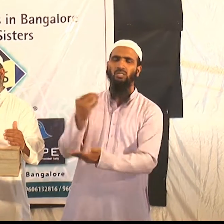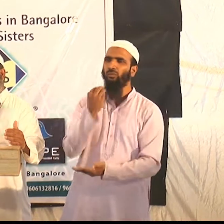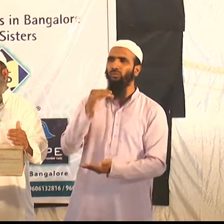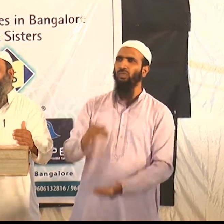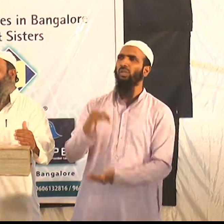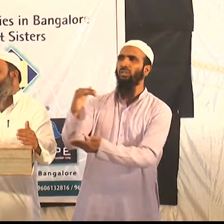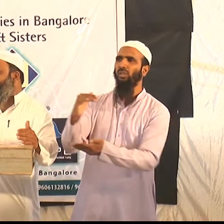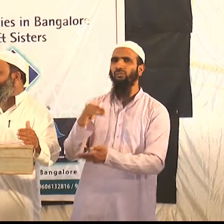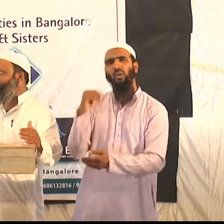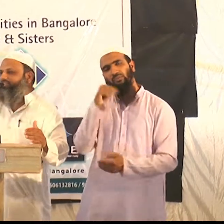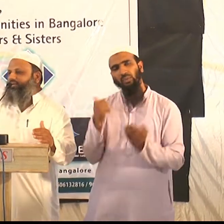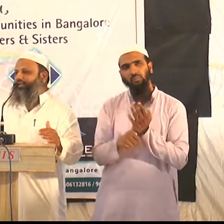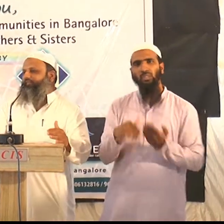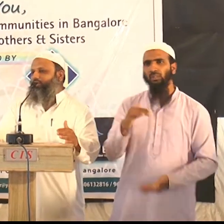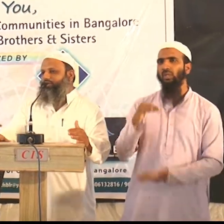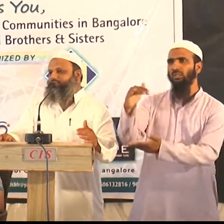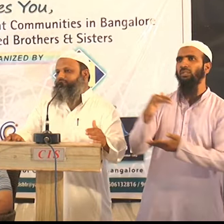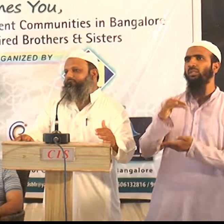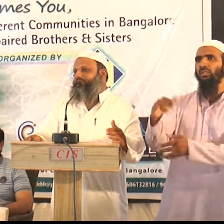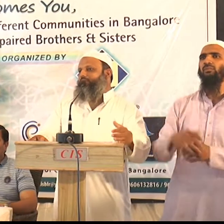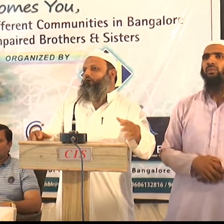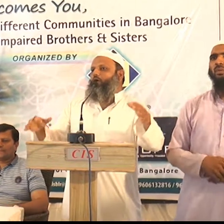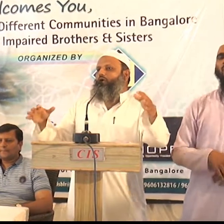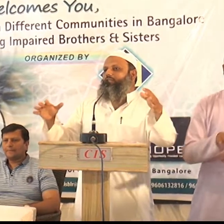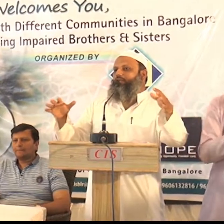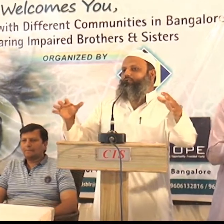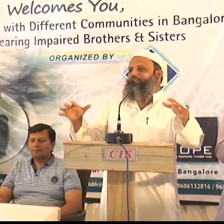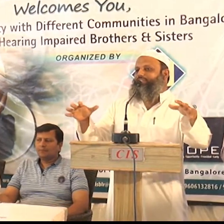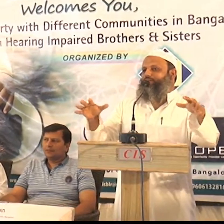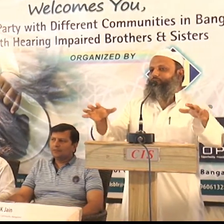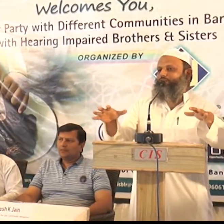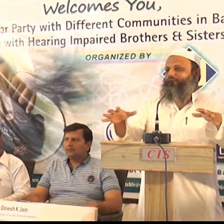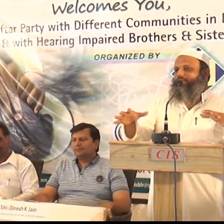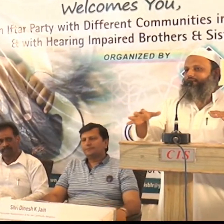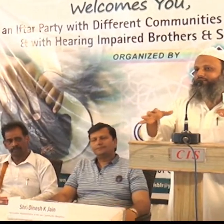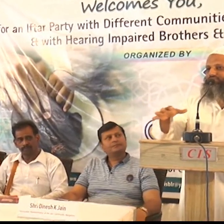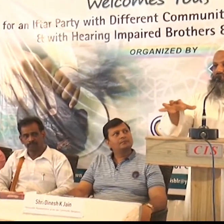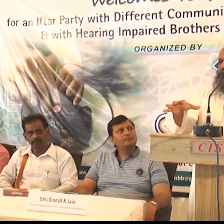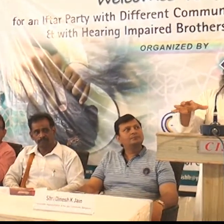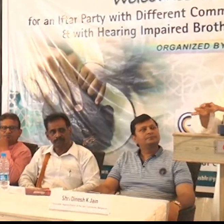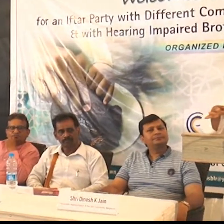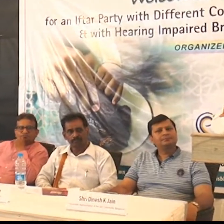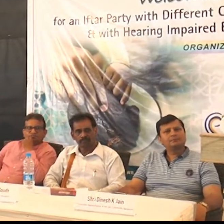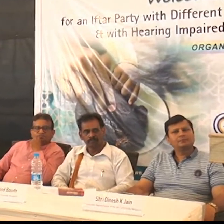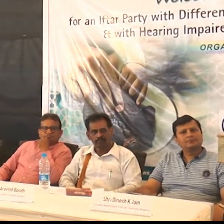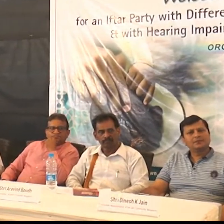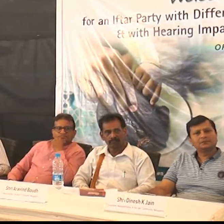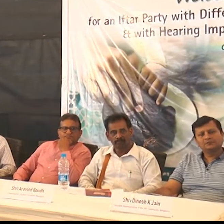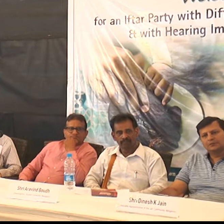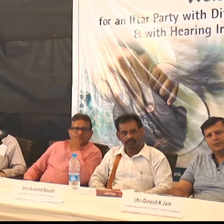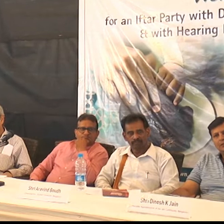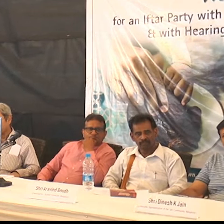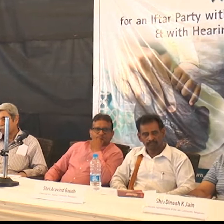in a growing atmosphere of hatred and intolerance, all the communities come together and share their feelings,